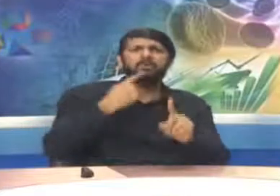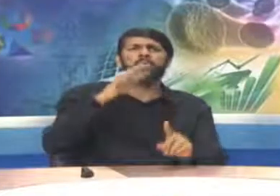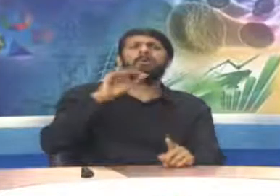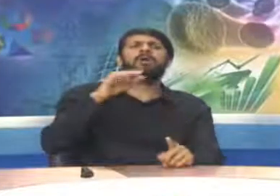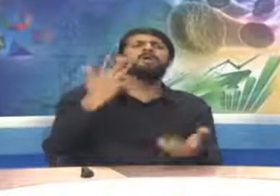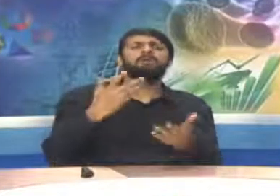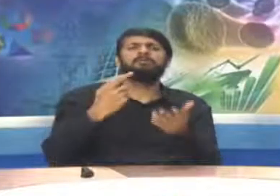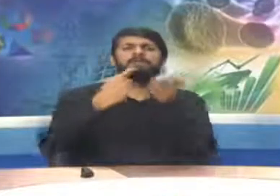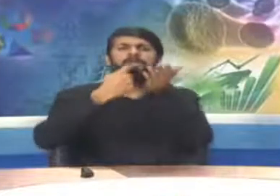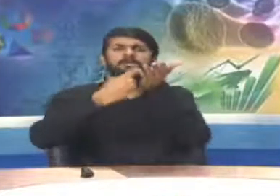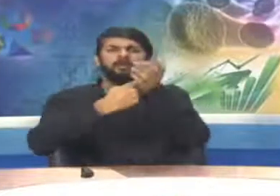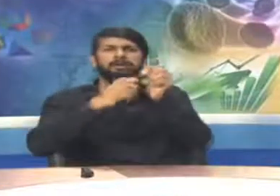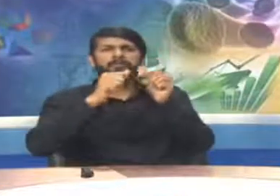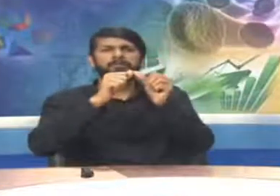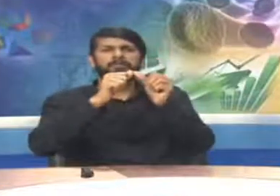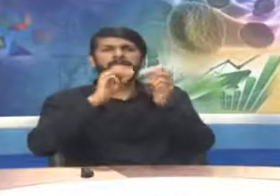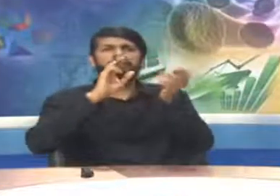existed in the West.